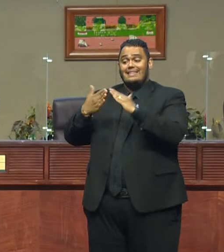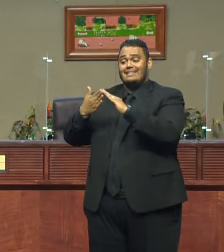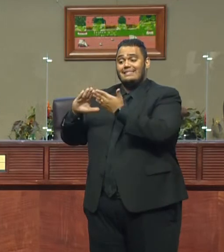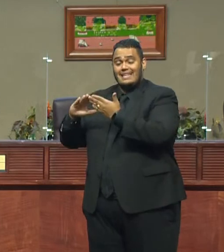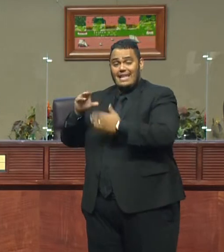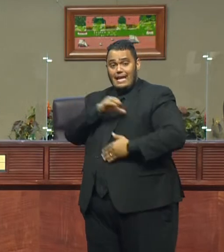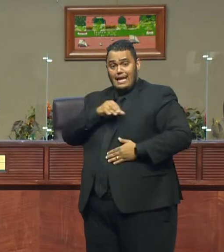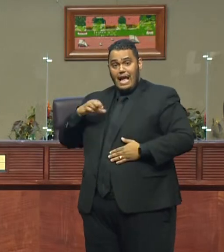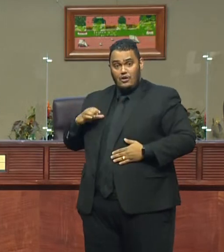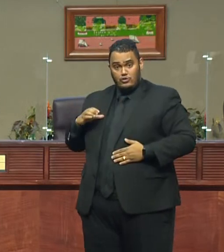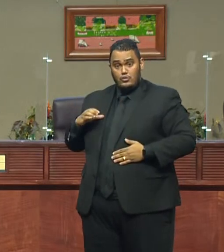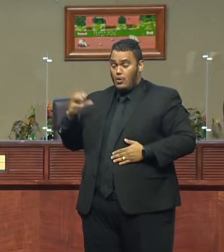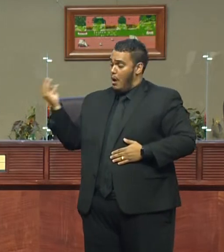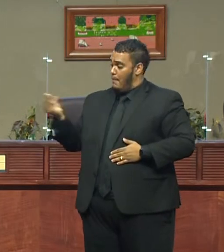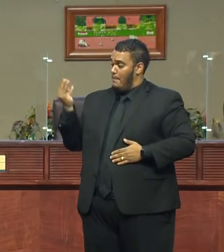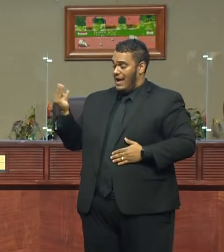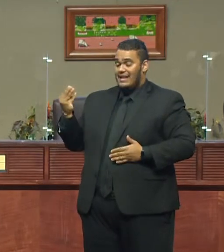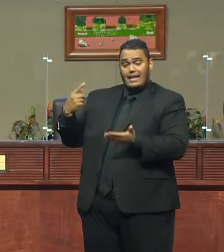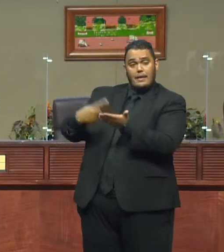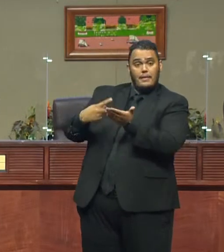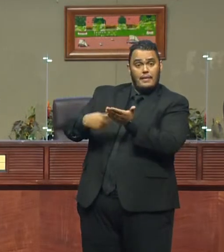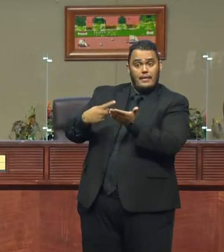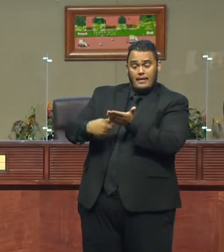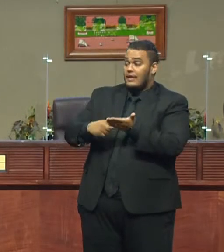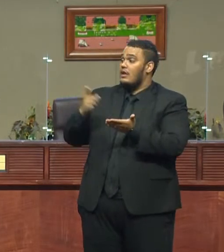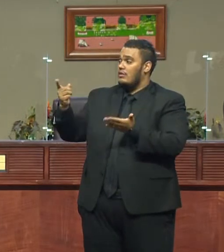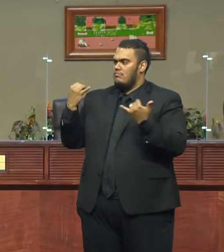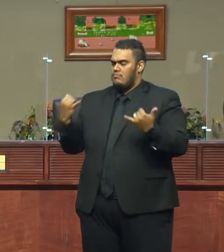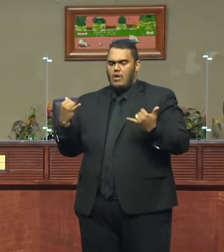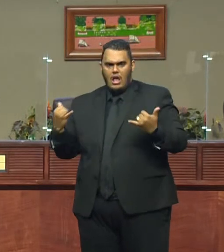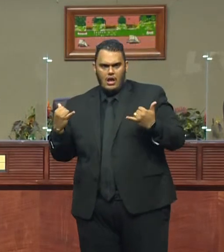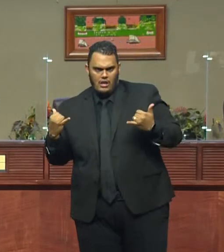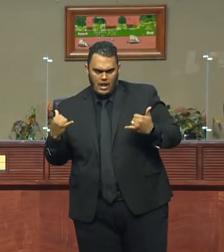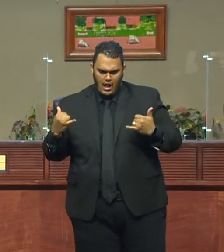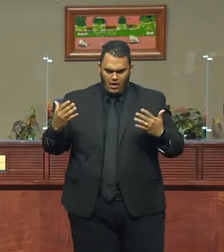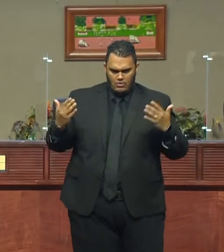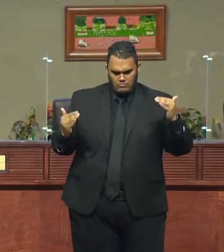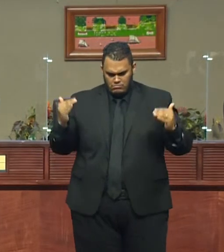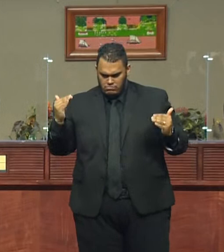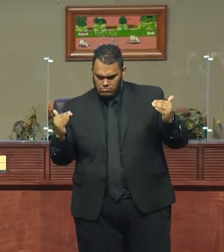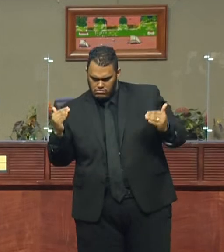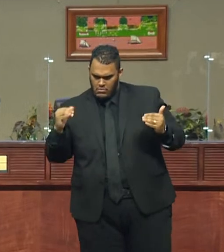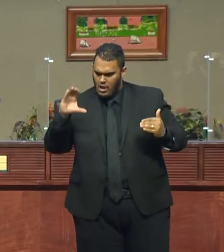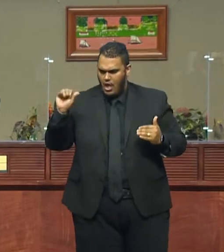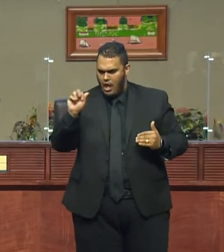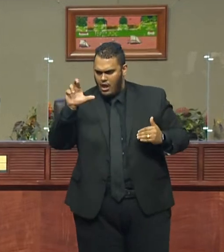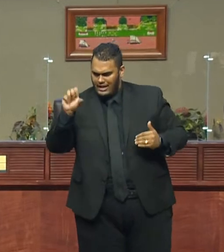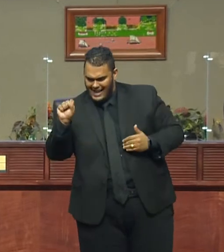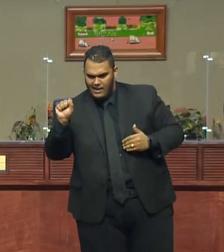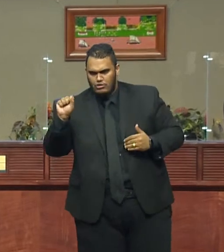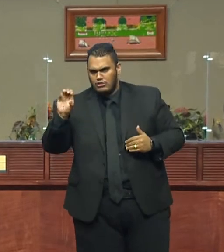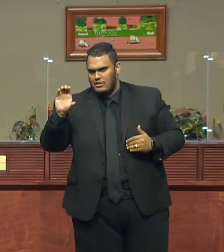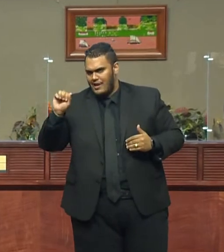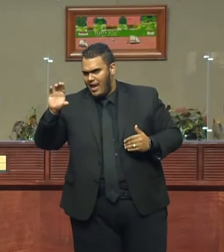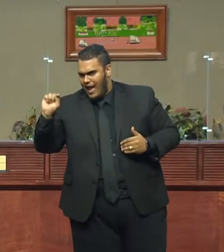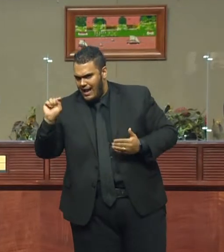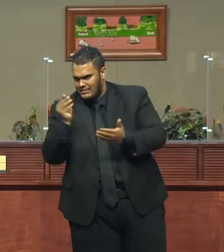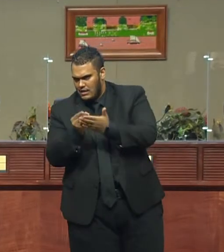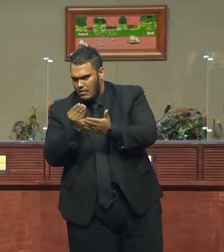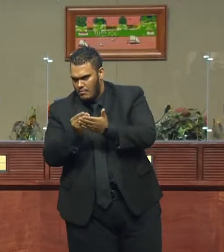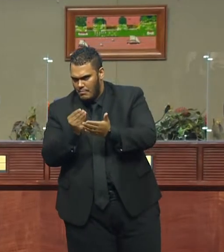that was the City Council leveraging some of our Federal CARES Act funds to support the Westlake Partnership